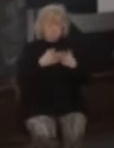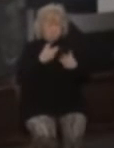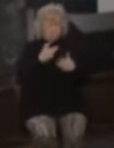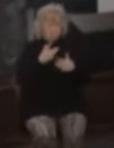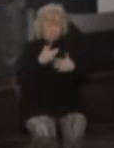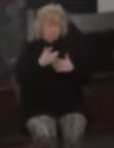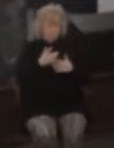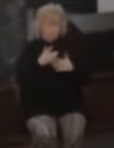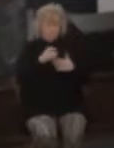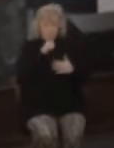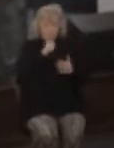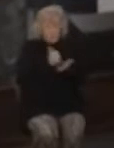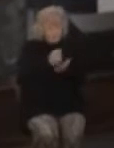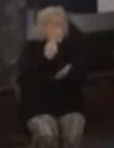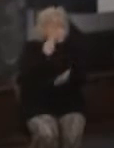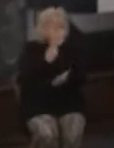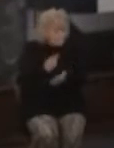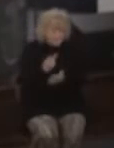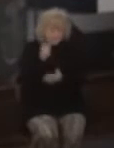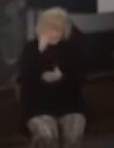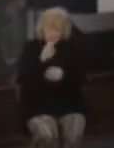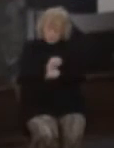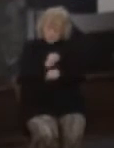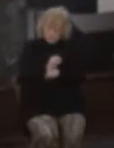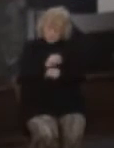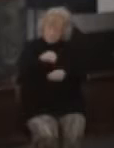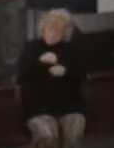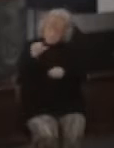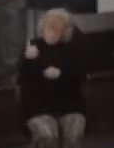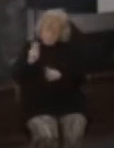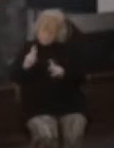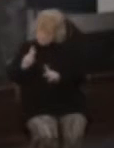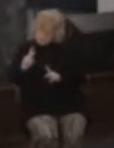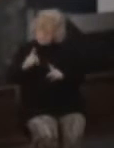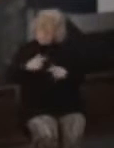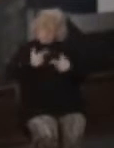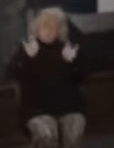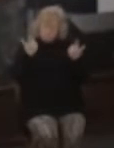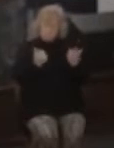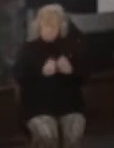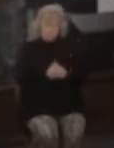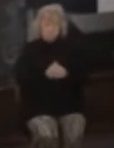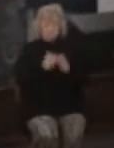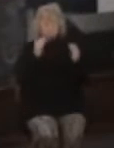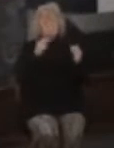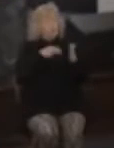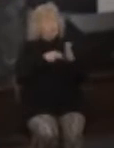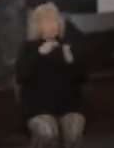seeing God's work in others. Look at verses 12, 13, and 14.